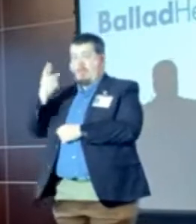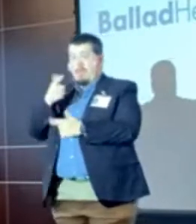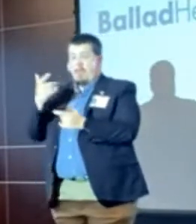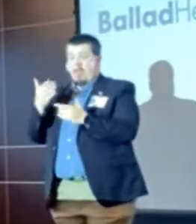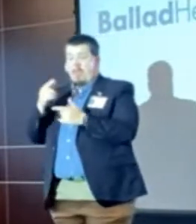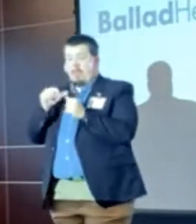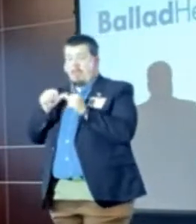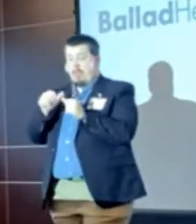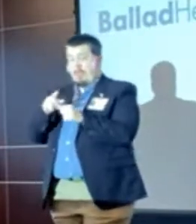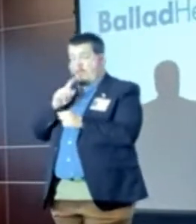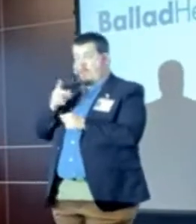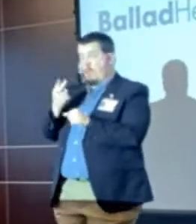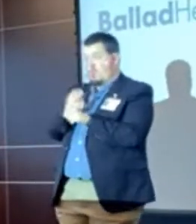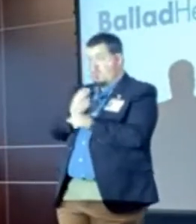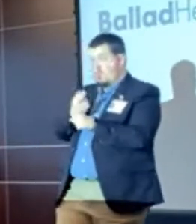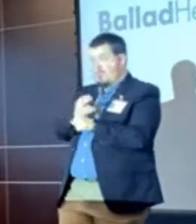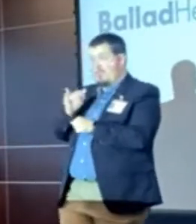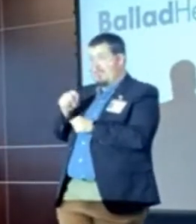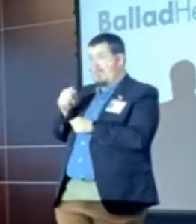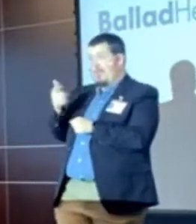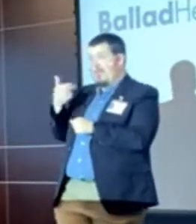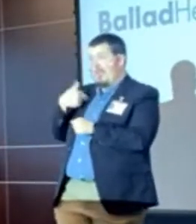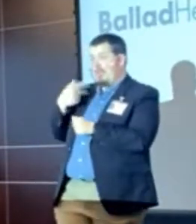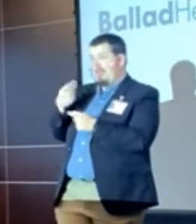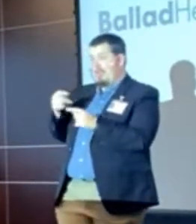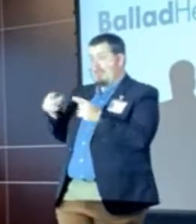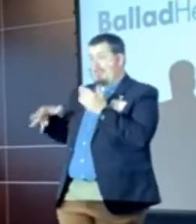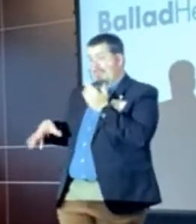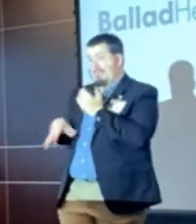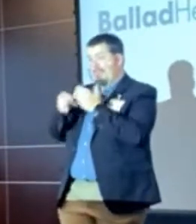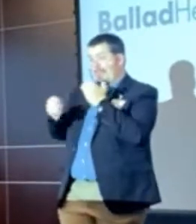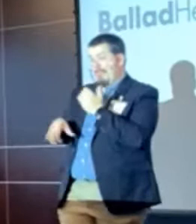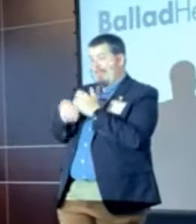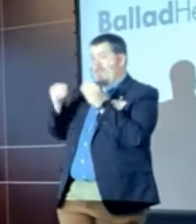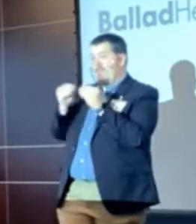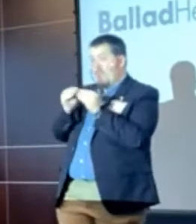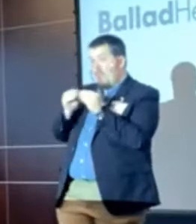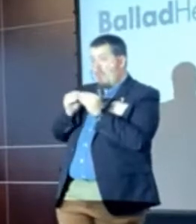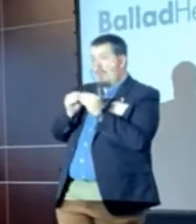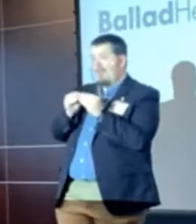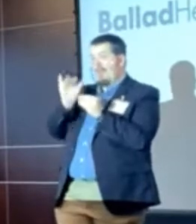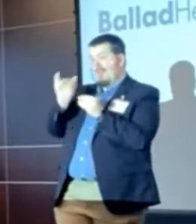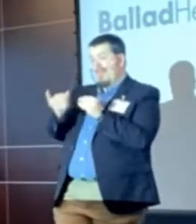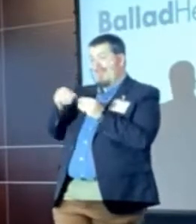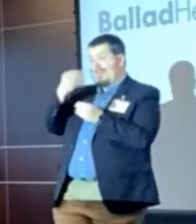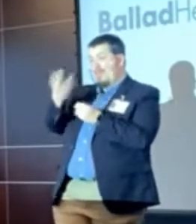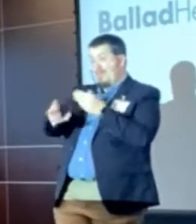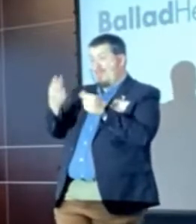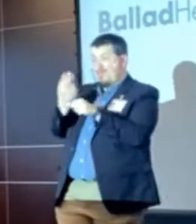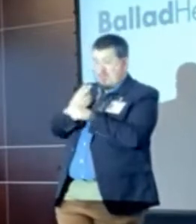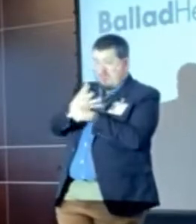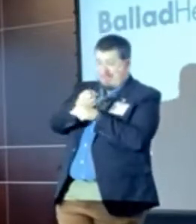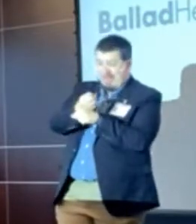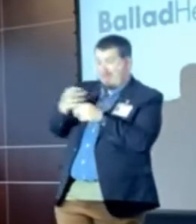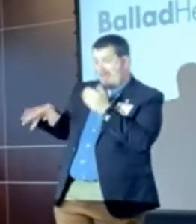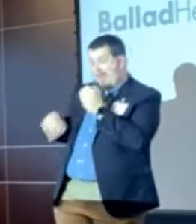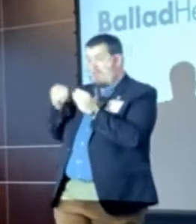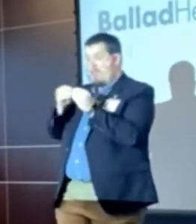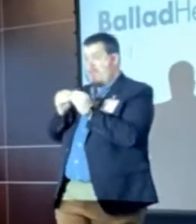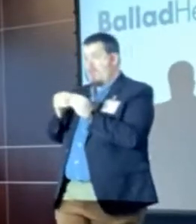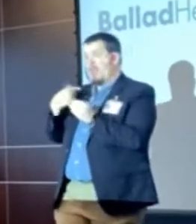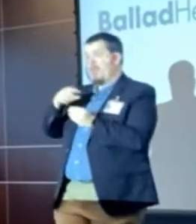do is make sure you're using it. So they have tried to replenish that supply as we use it. We're